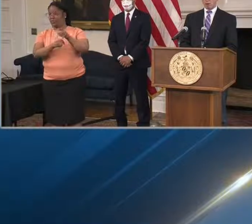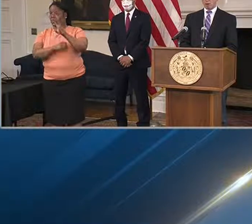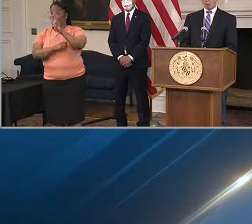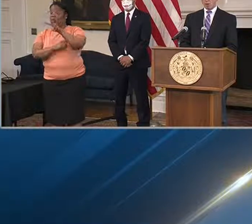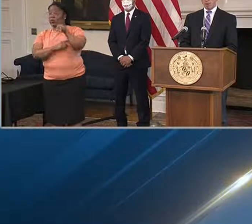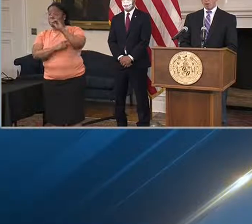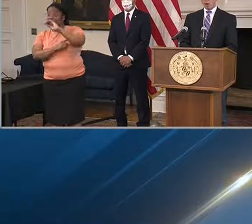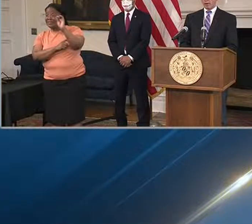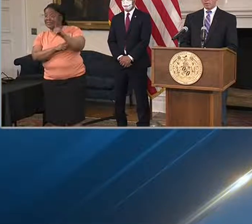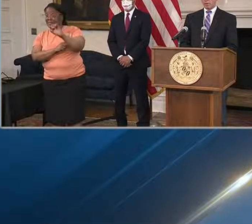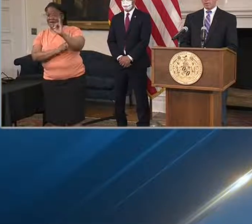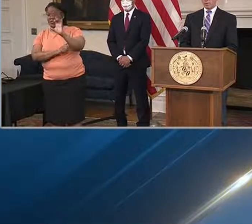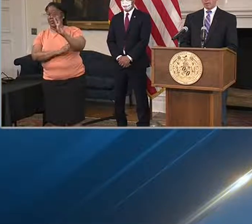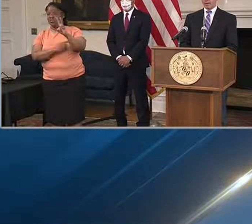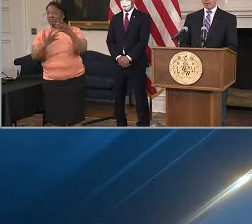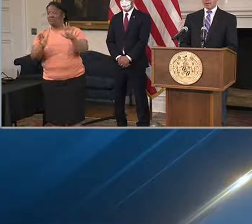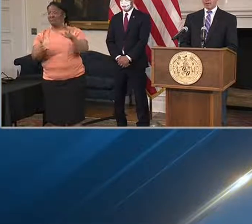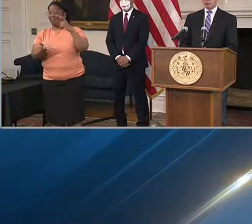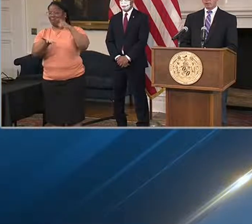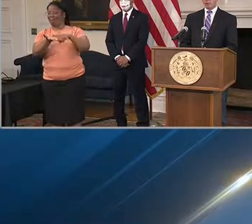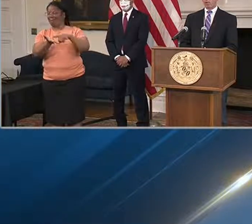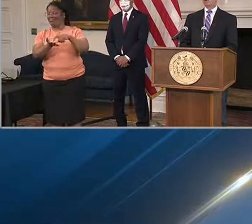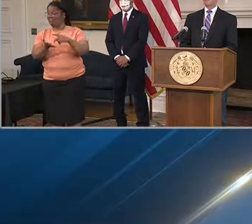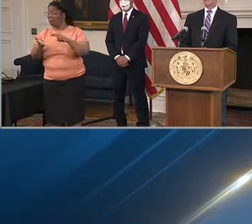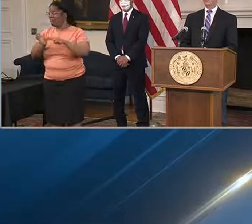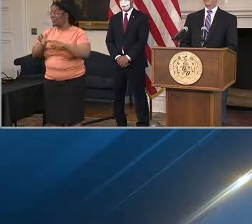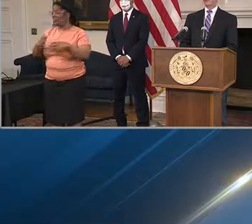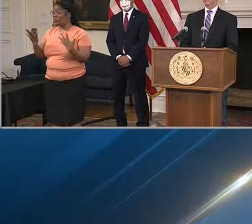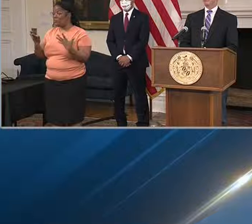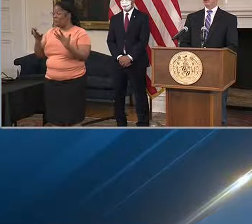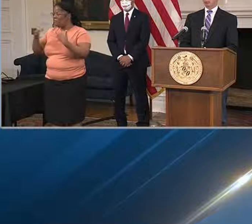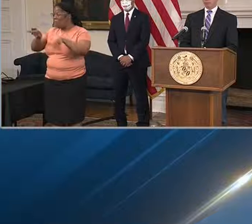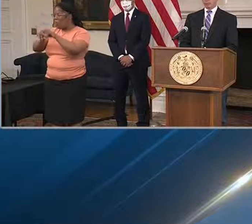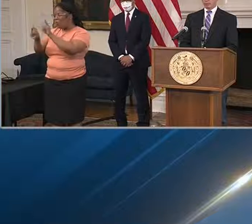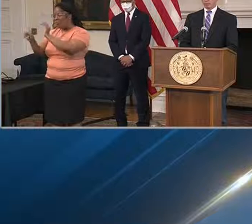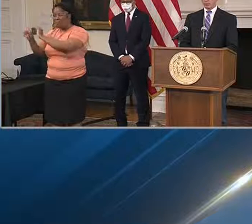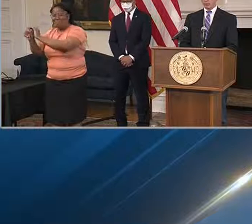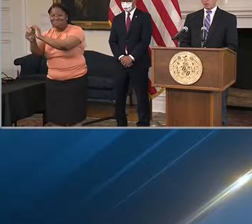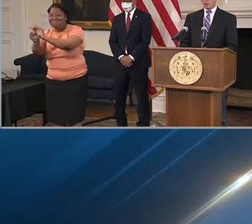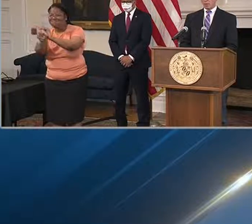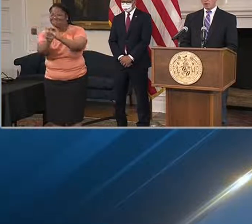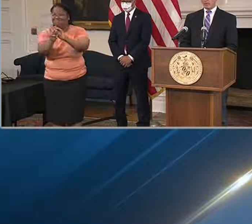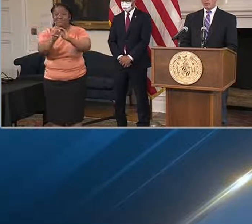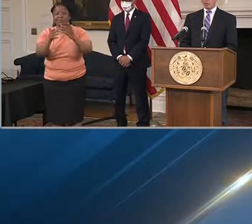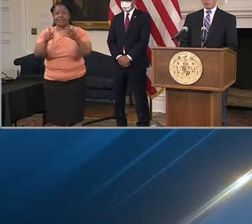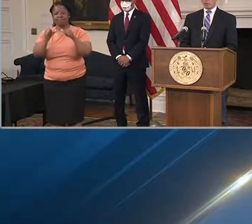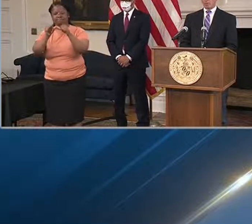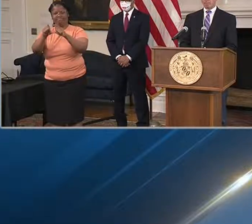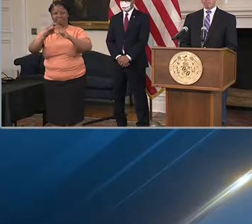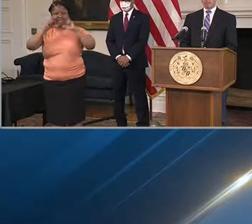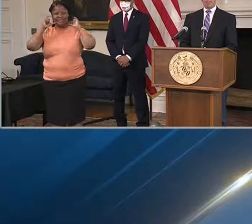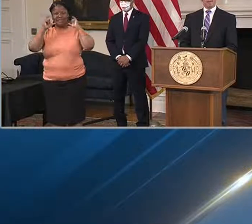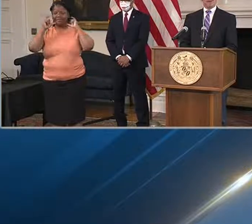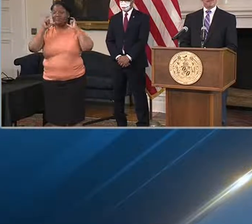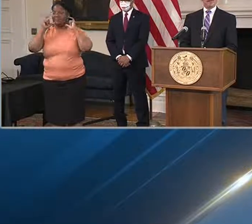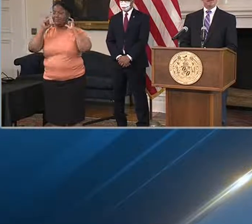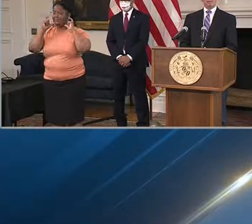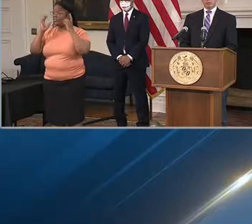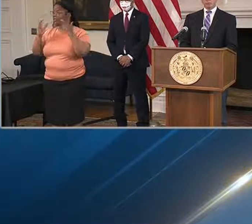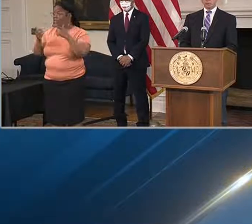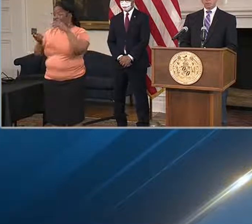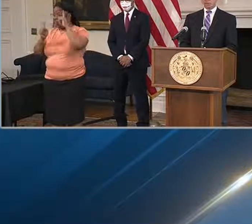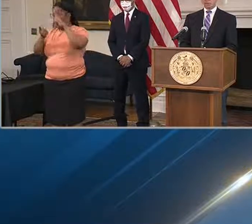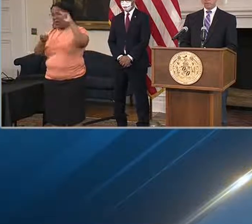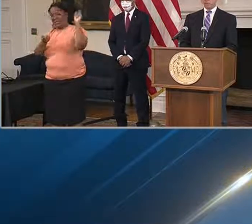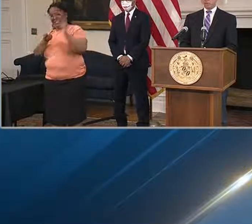our parts by wearing a well-fitting mask that covers our mouth and our nose when around other people, by